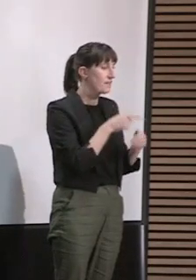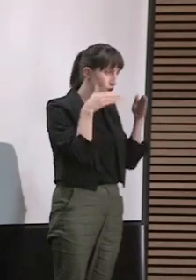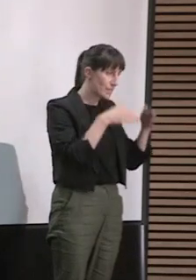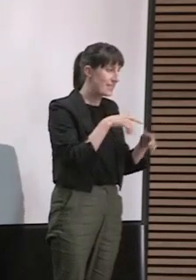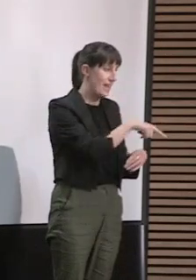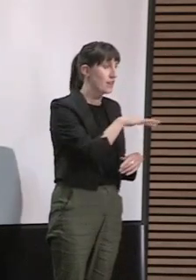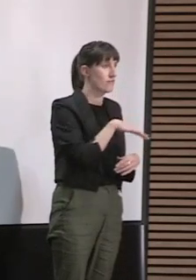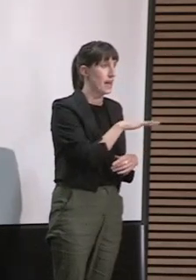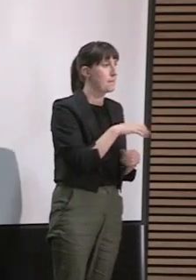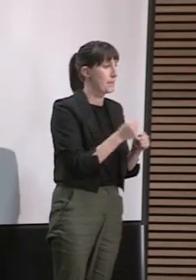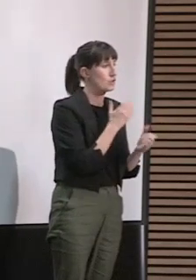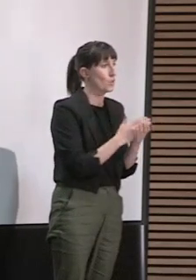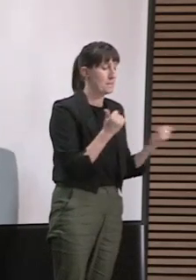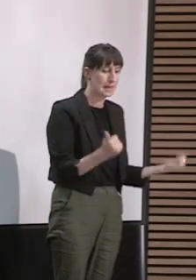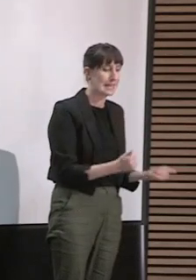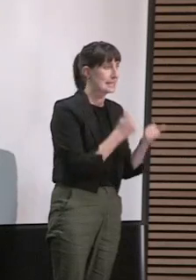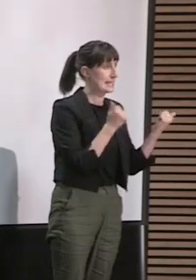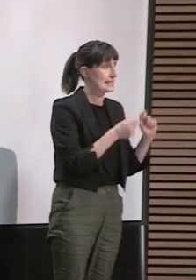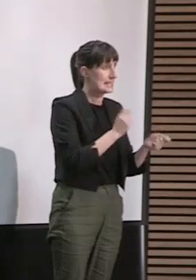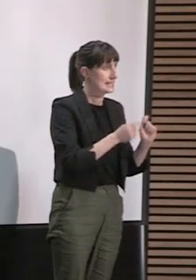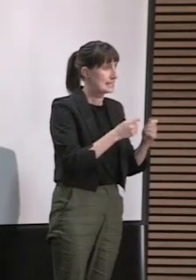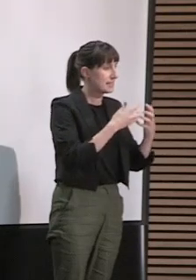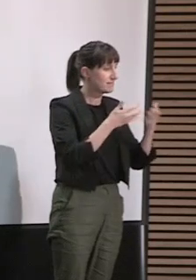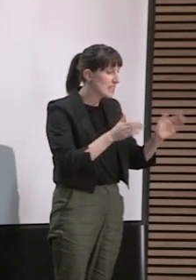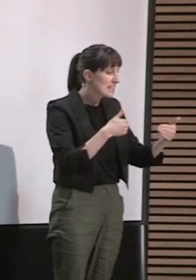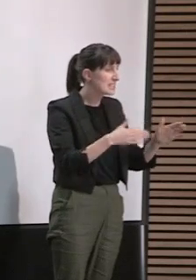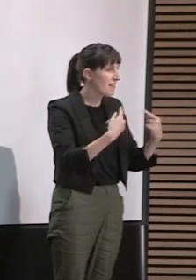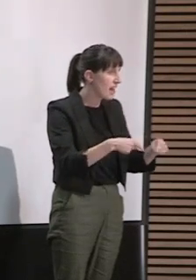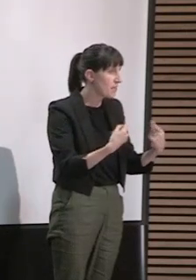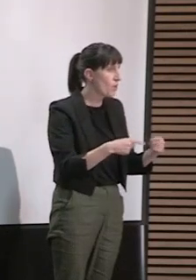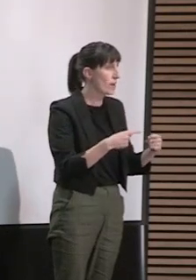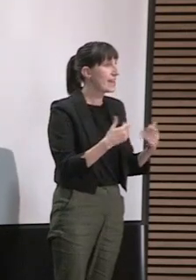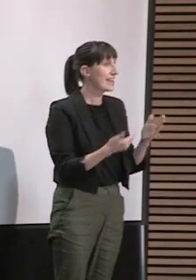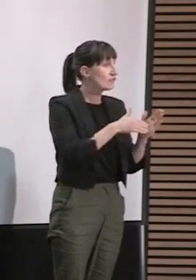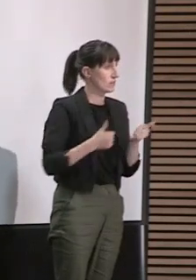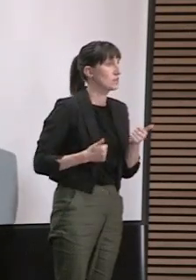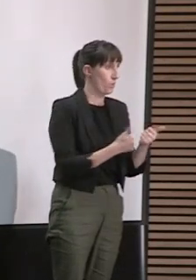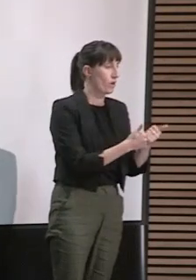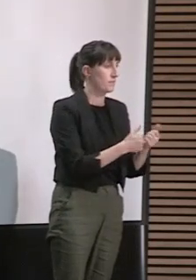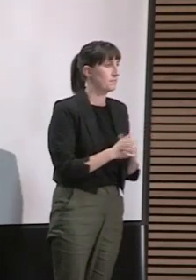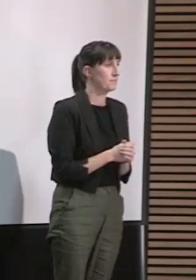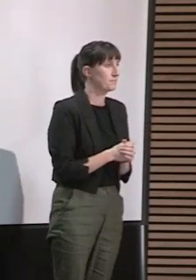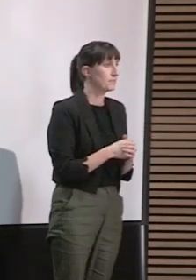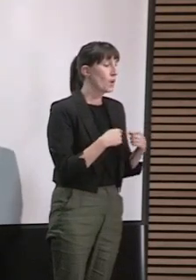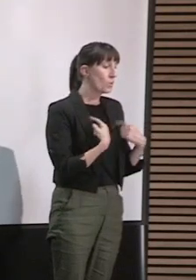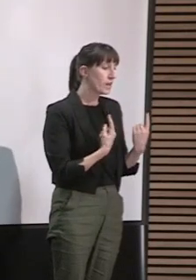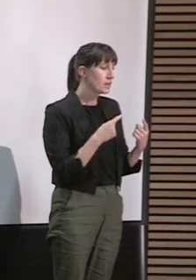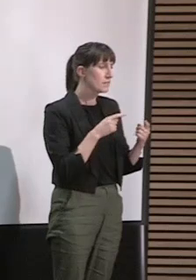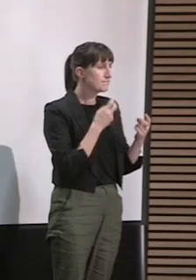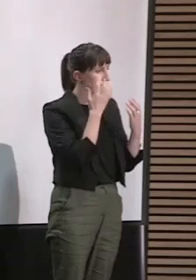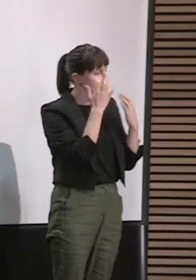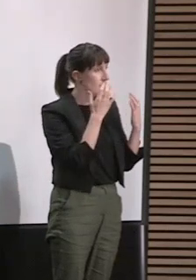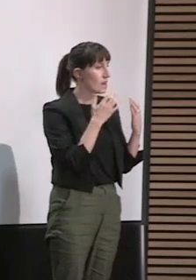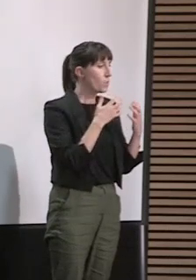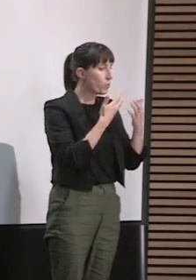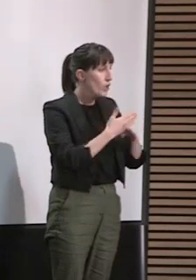have good access to testing and to any ongoing support that they may need. Work is underway to scope out increased use of mobile testing